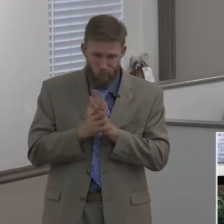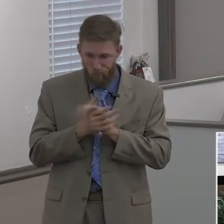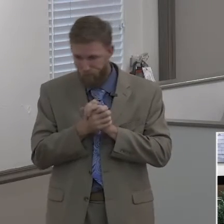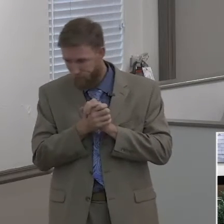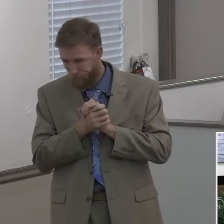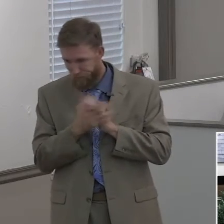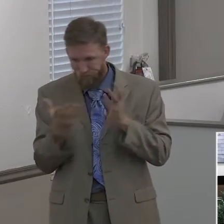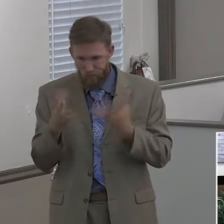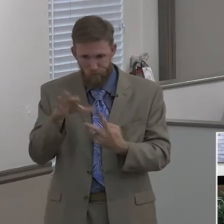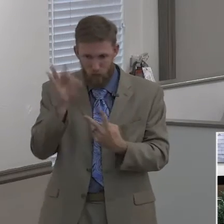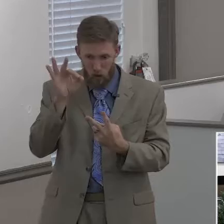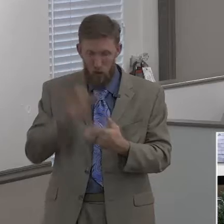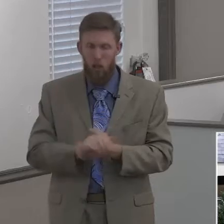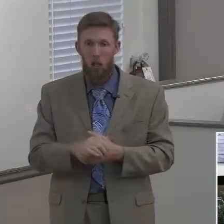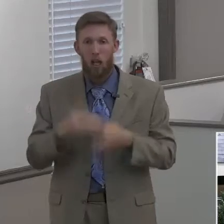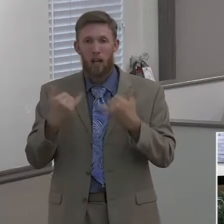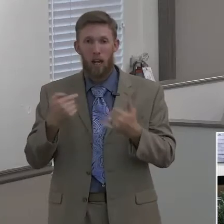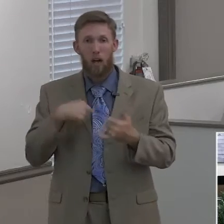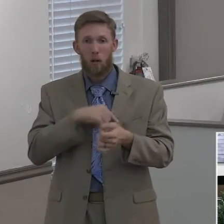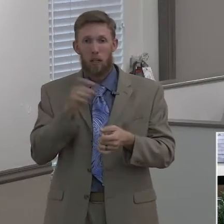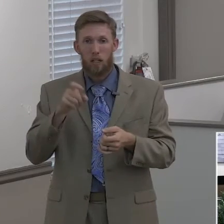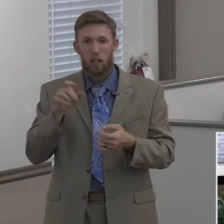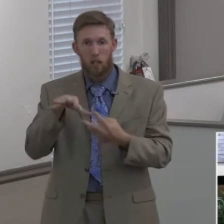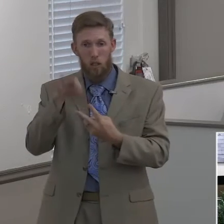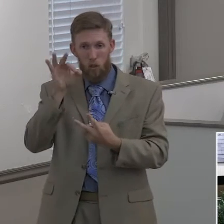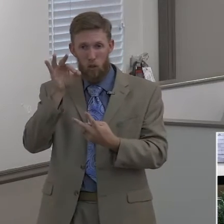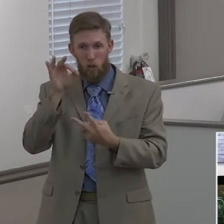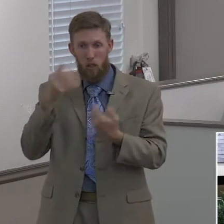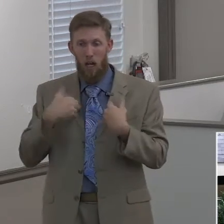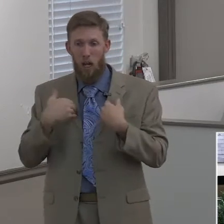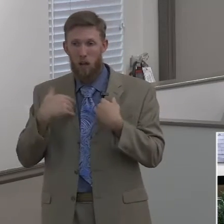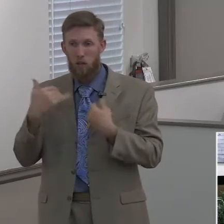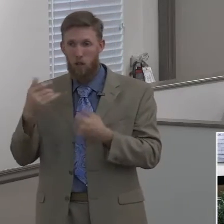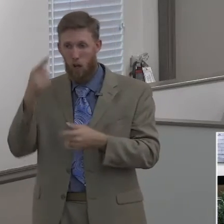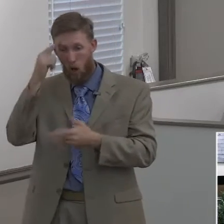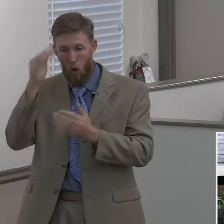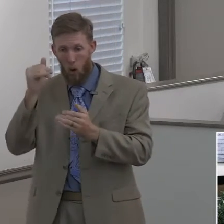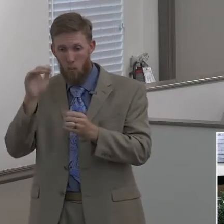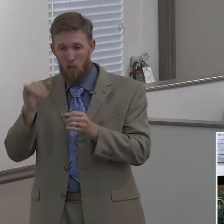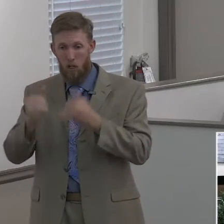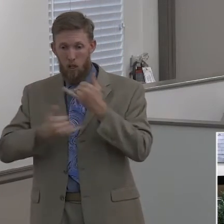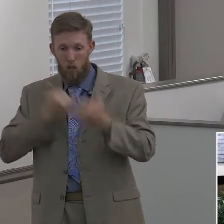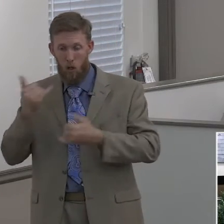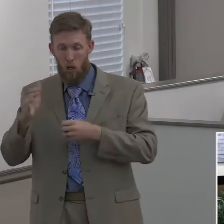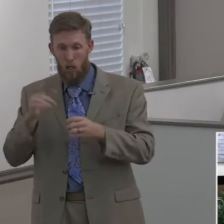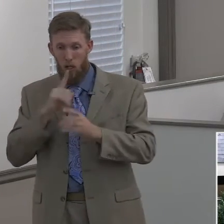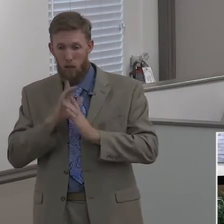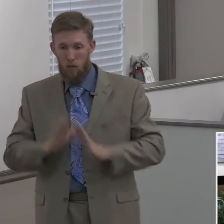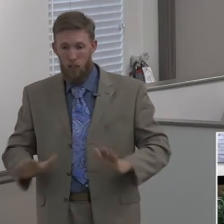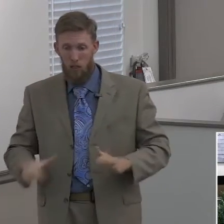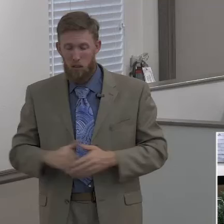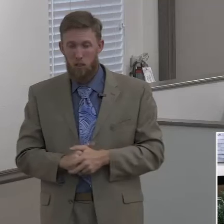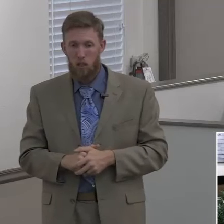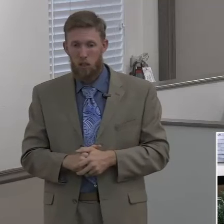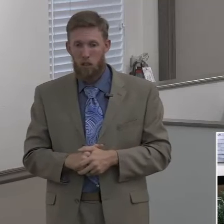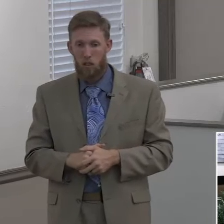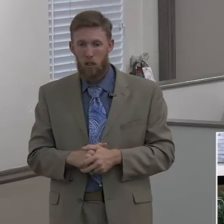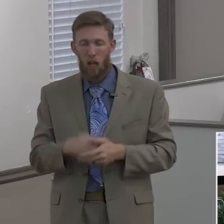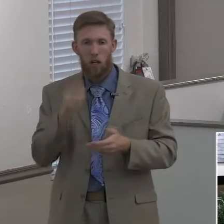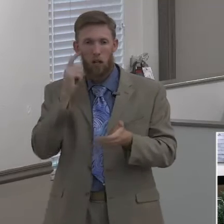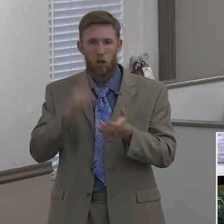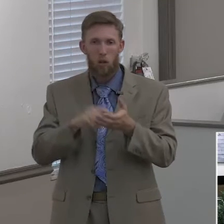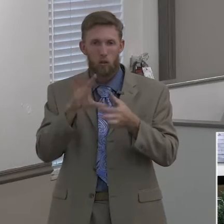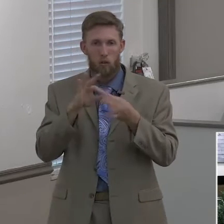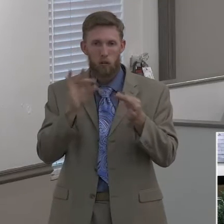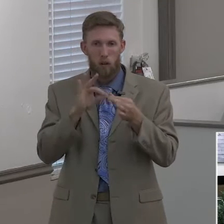have hope, joy, and peace. Now, but I want you to notice the next phrase there. You see that set where it says, in